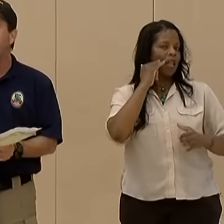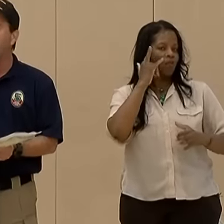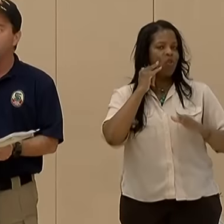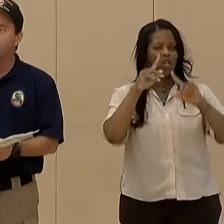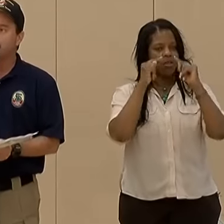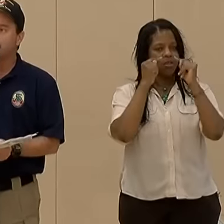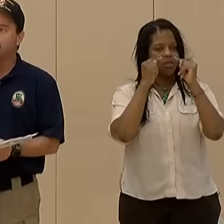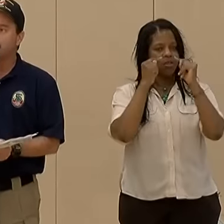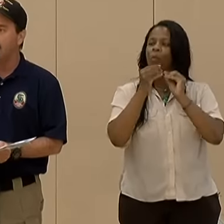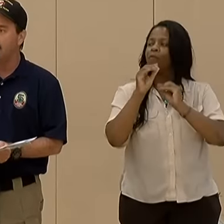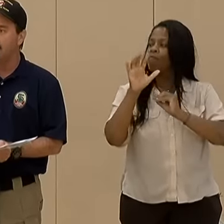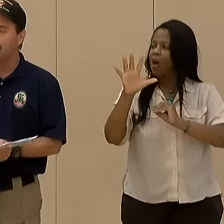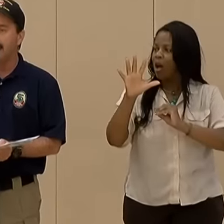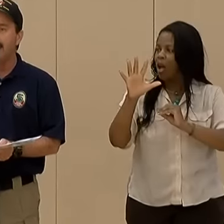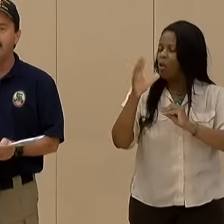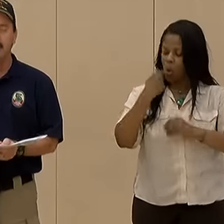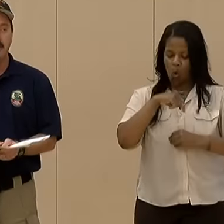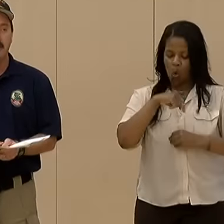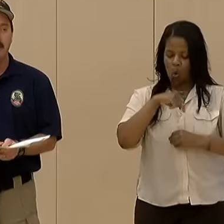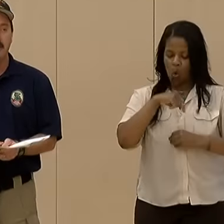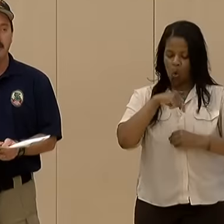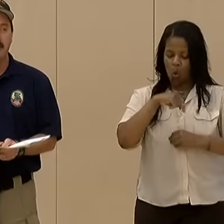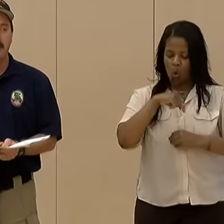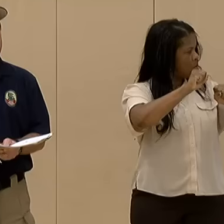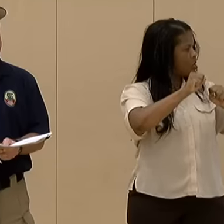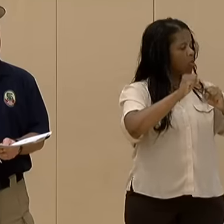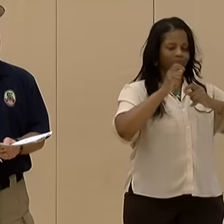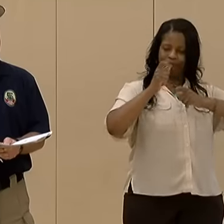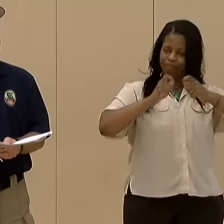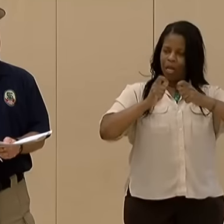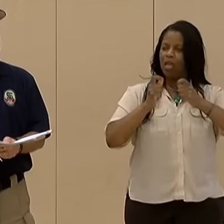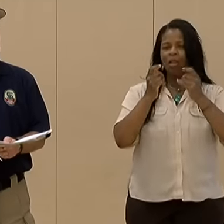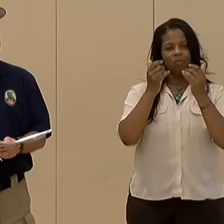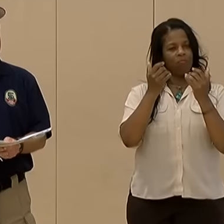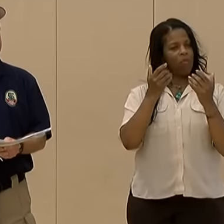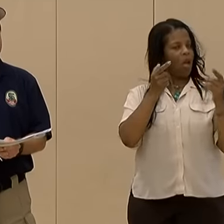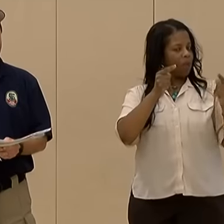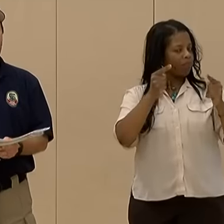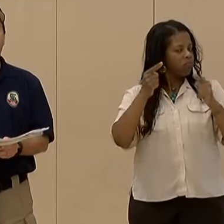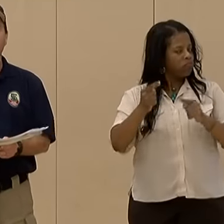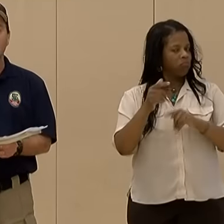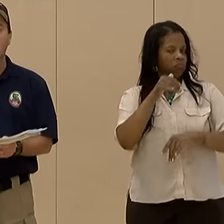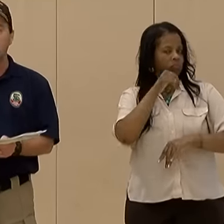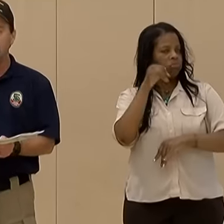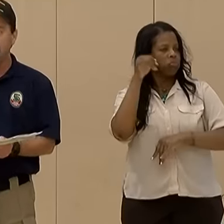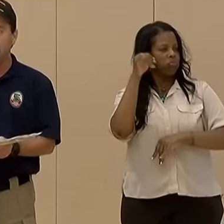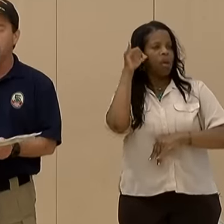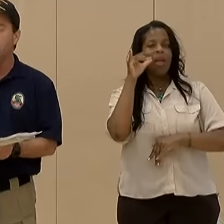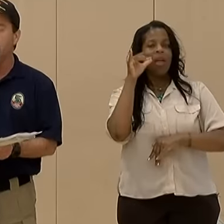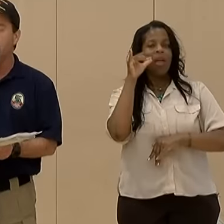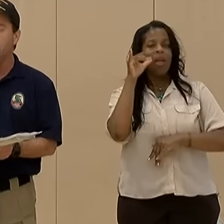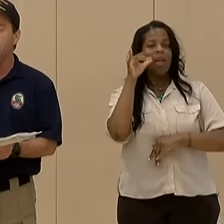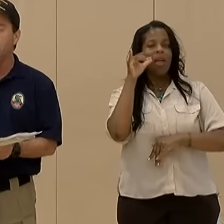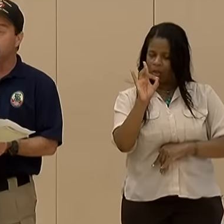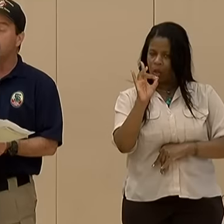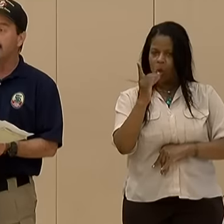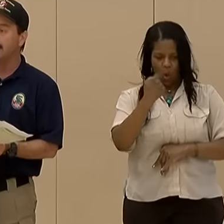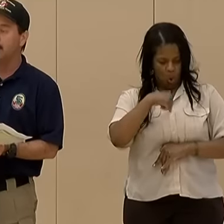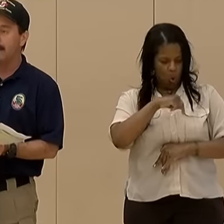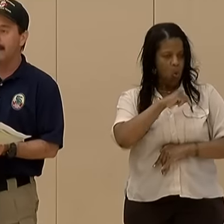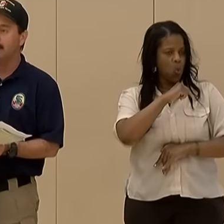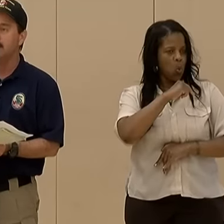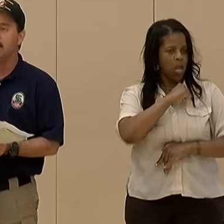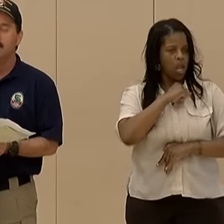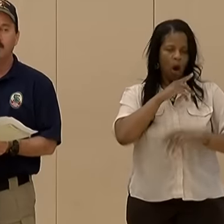5. We took command of this incident last evening at 8 o'clock p.m. We are in